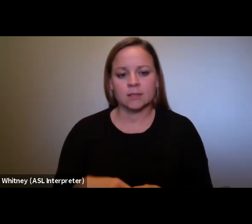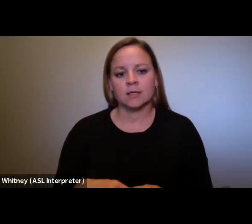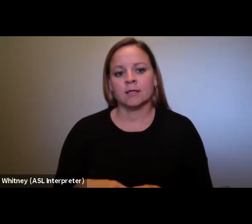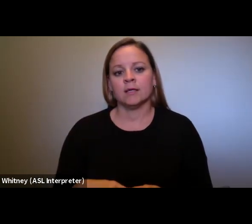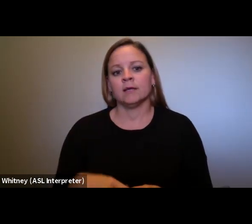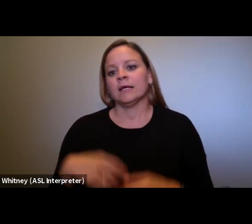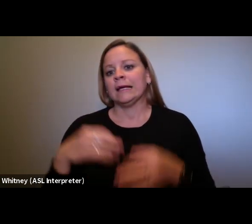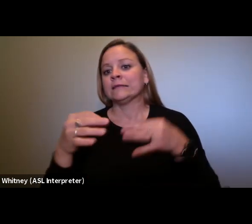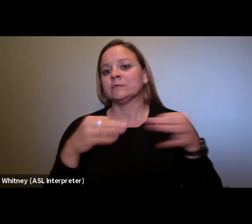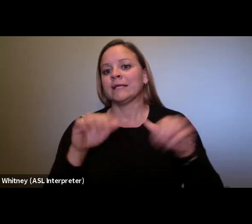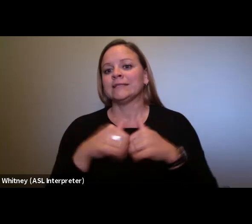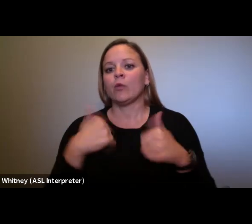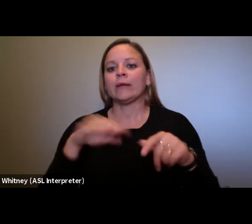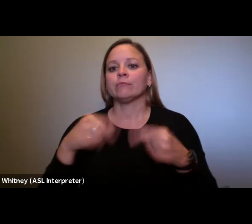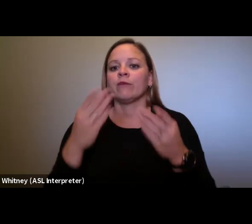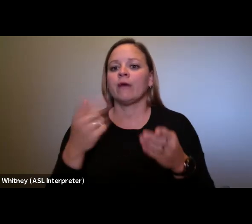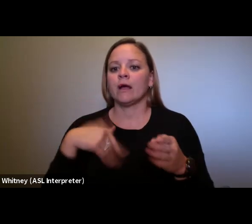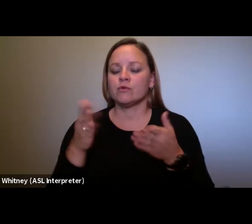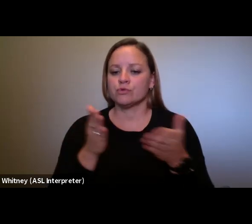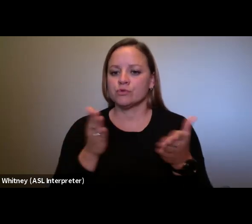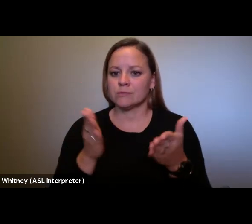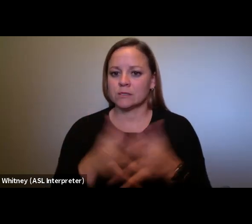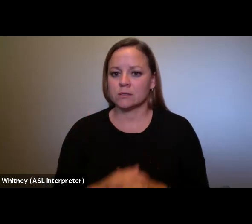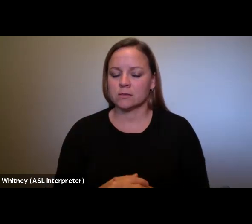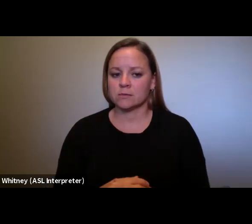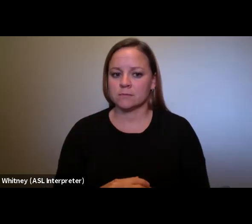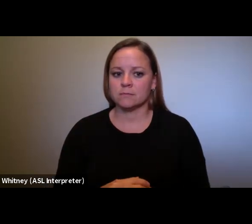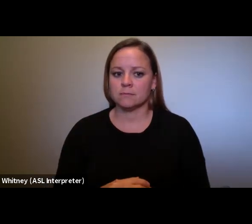we provide our services.